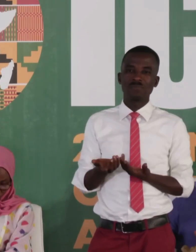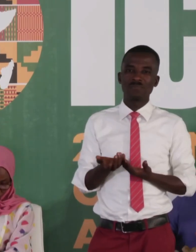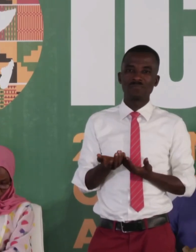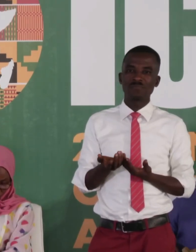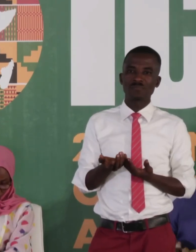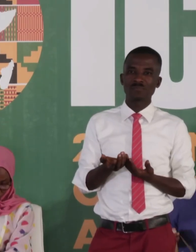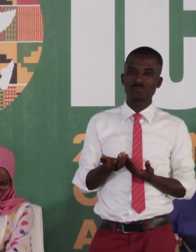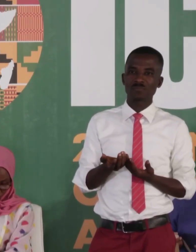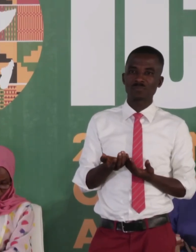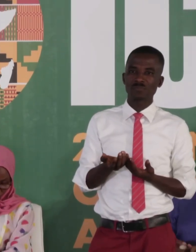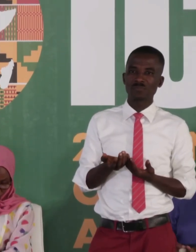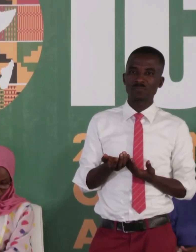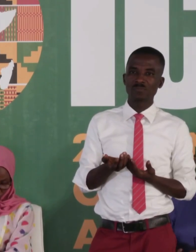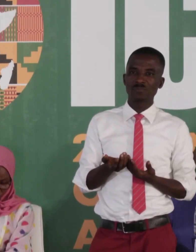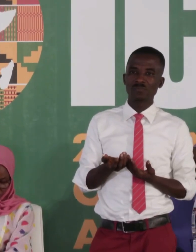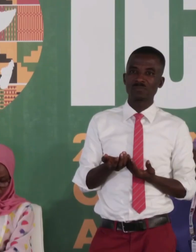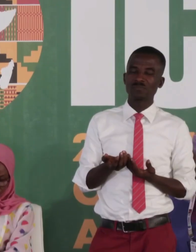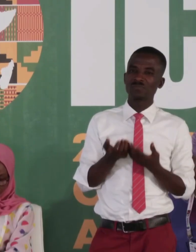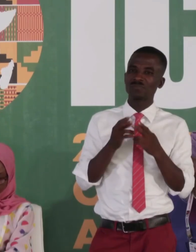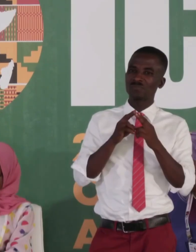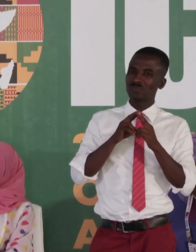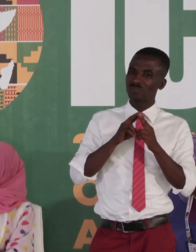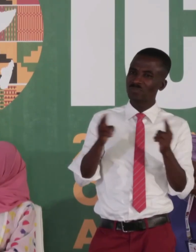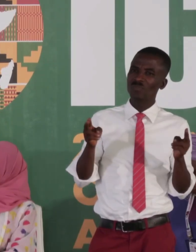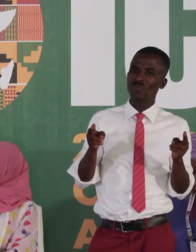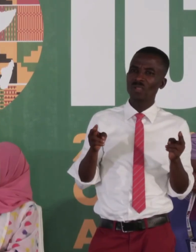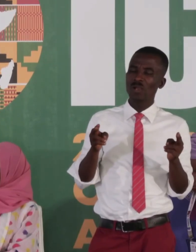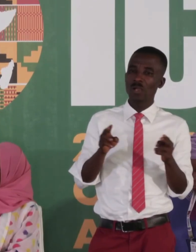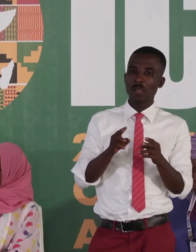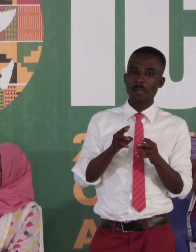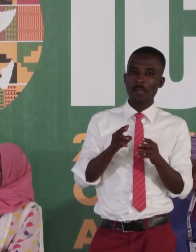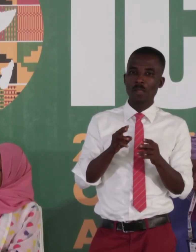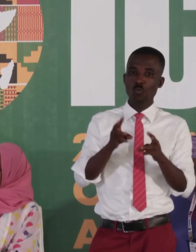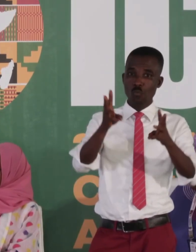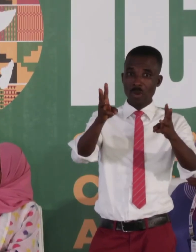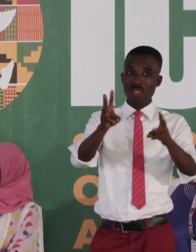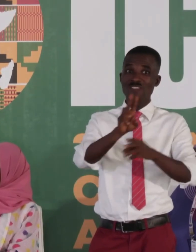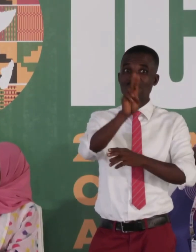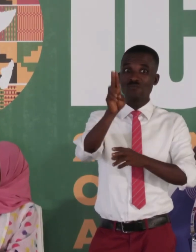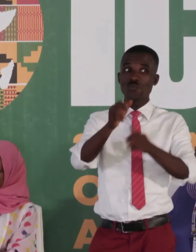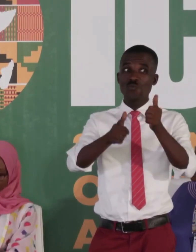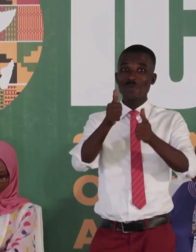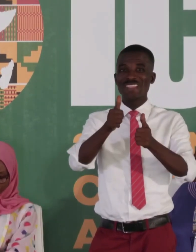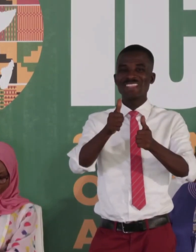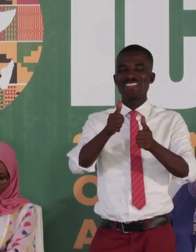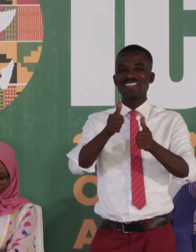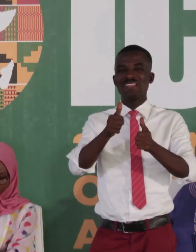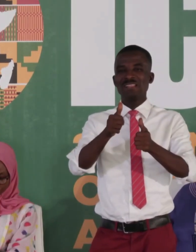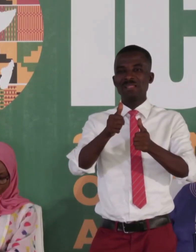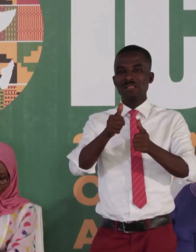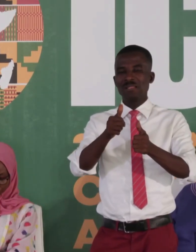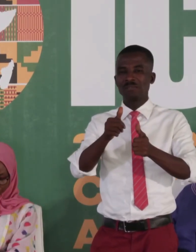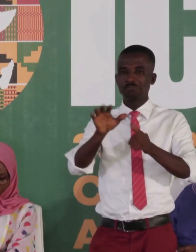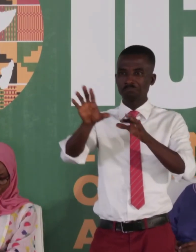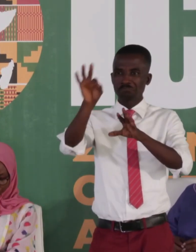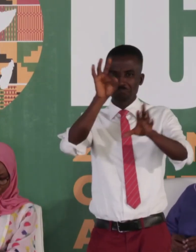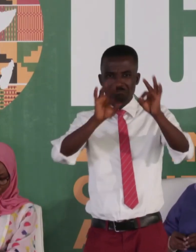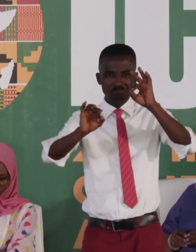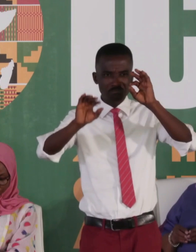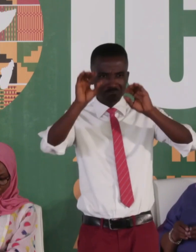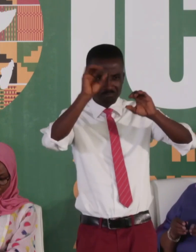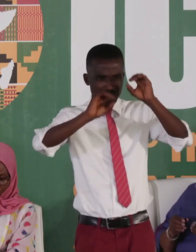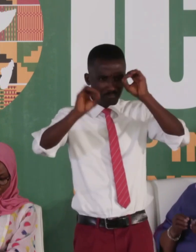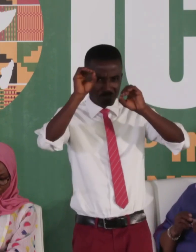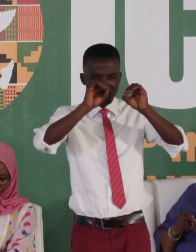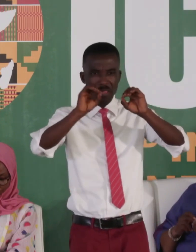slide, please. So the methodology used was one of a mixed method approach in which quantitative and qualitative